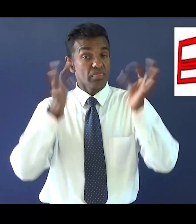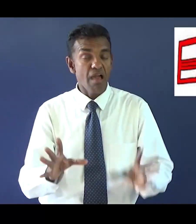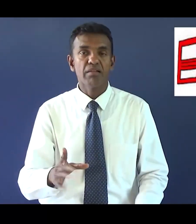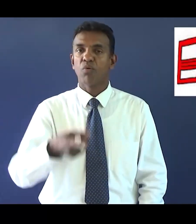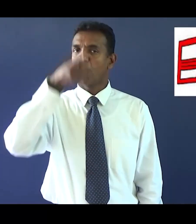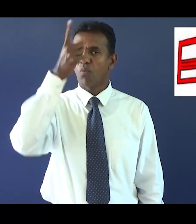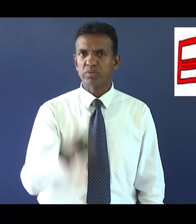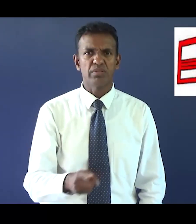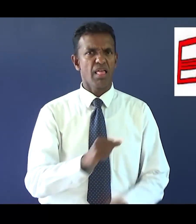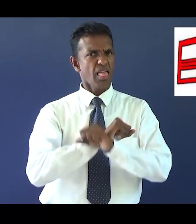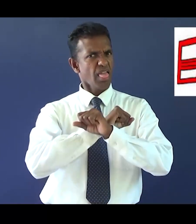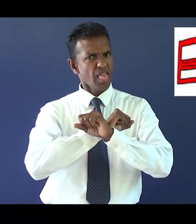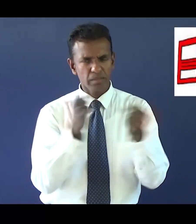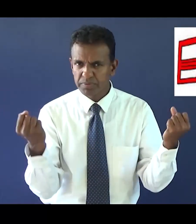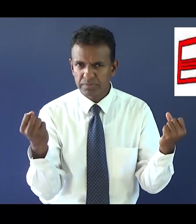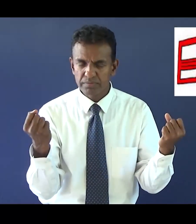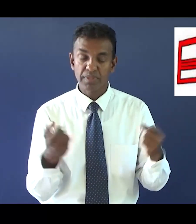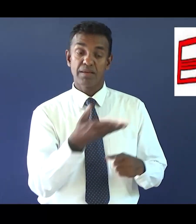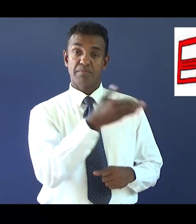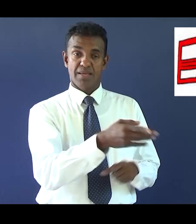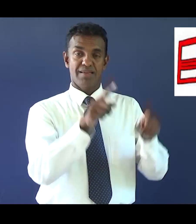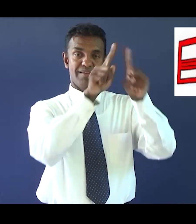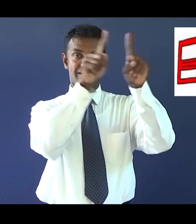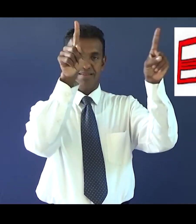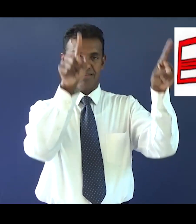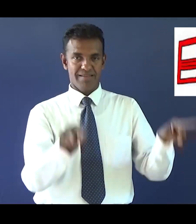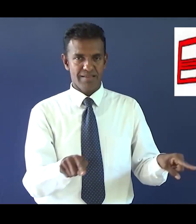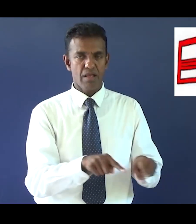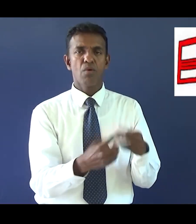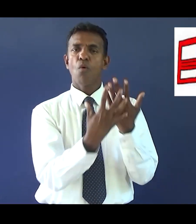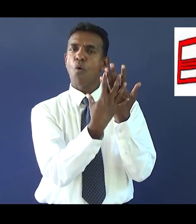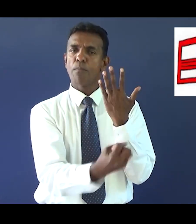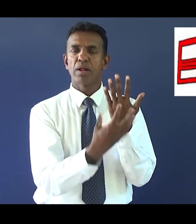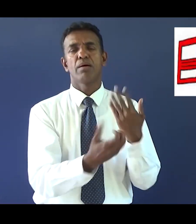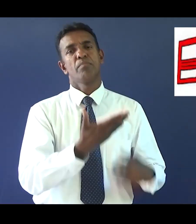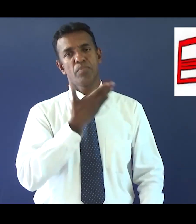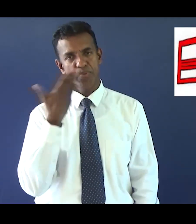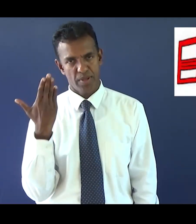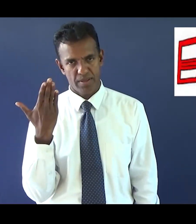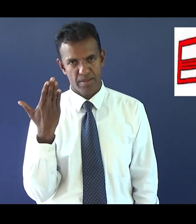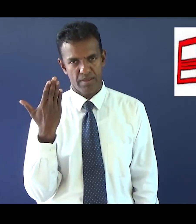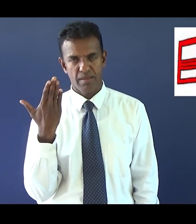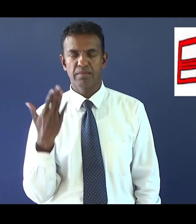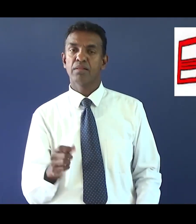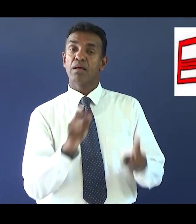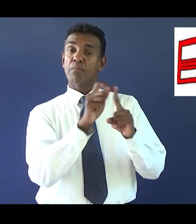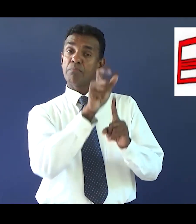www.inspiredservices.org.uk. This paper may be copied without formal permission or charge